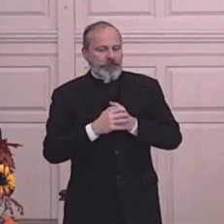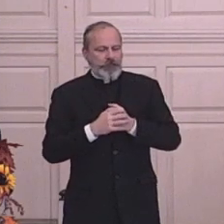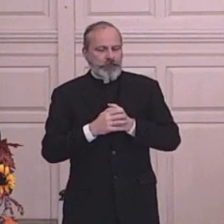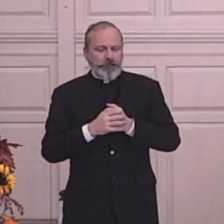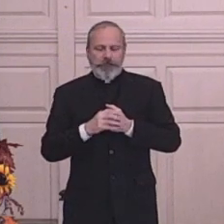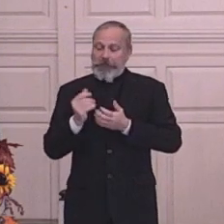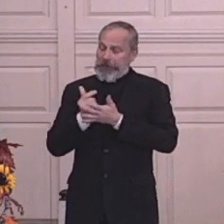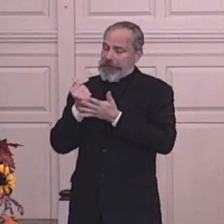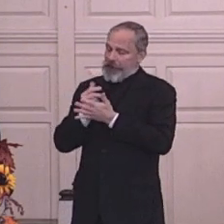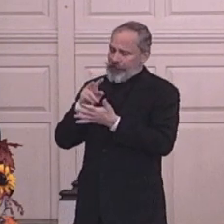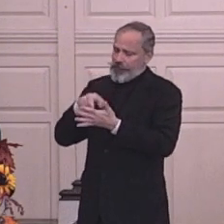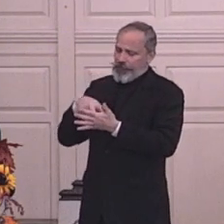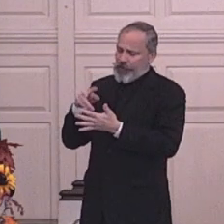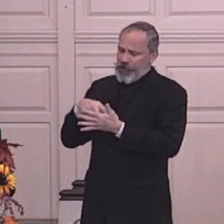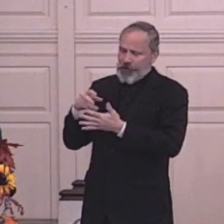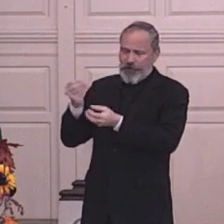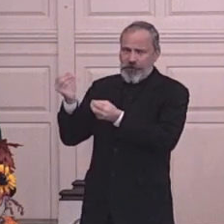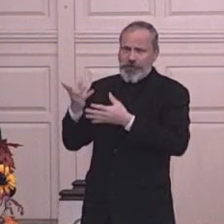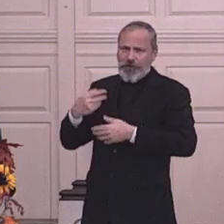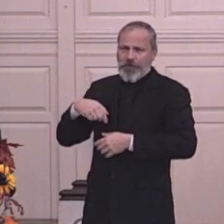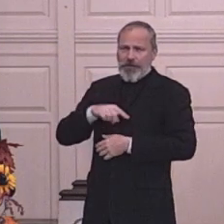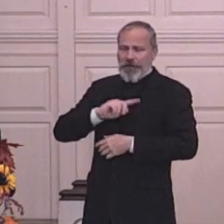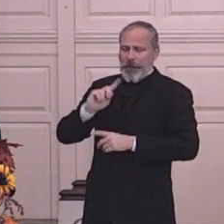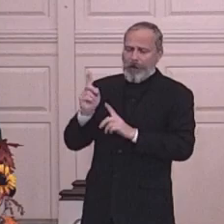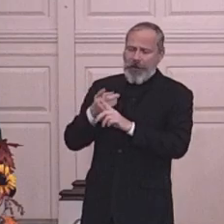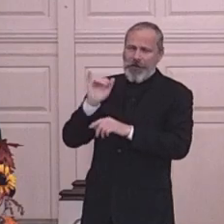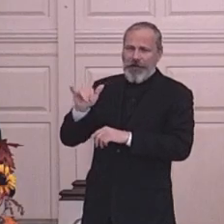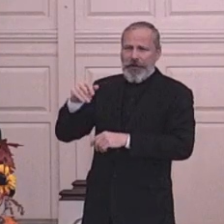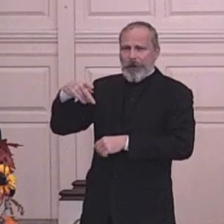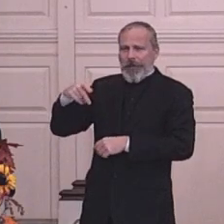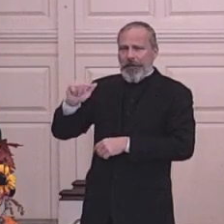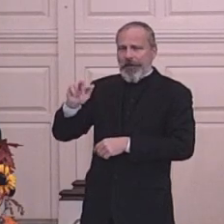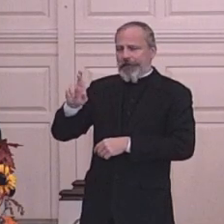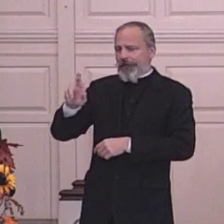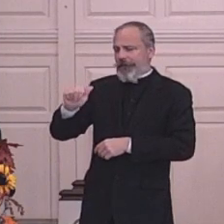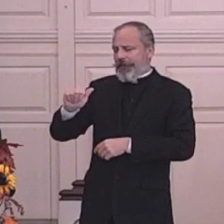The gospel reading has spoken to us about this parable of the talents.